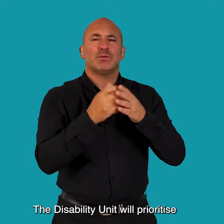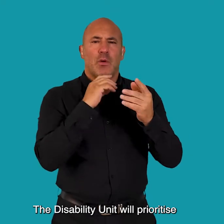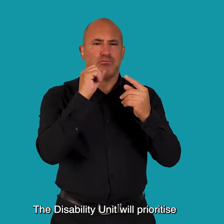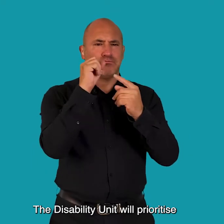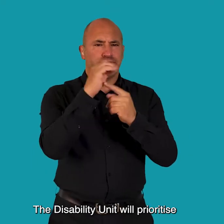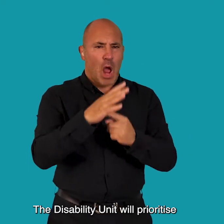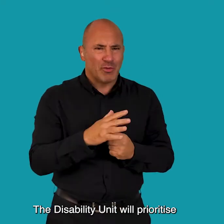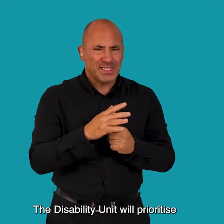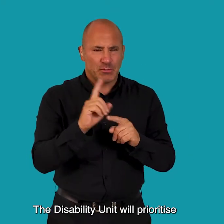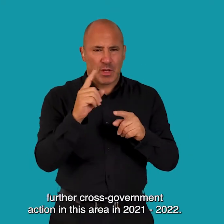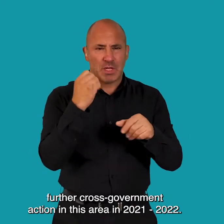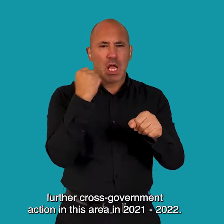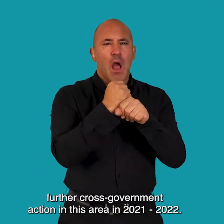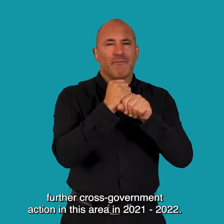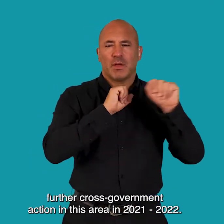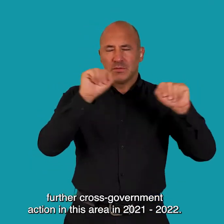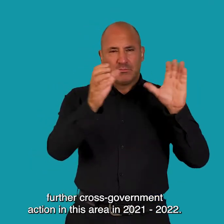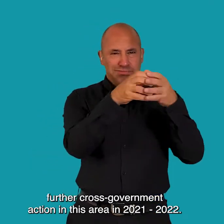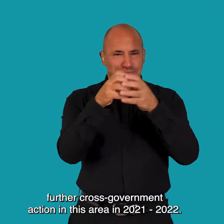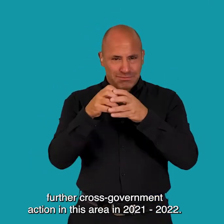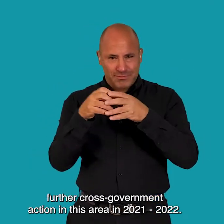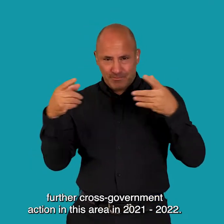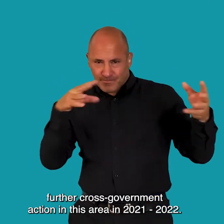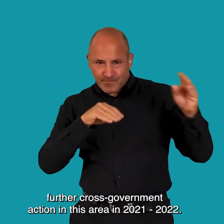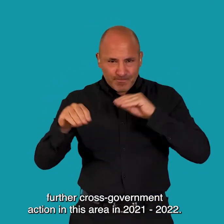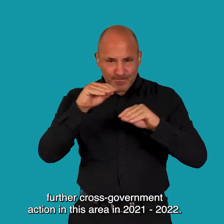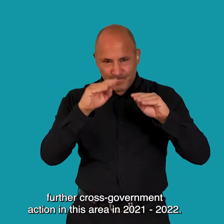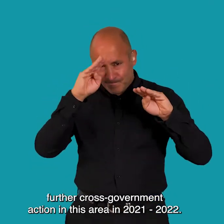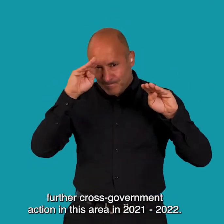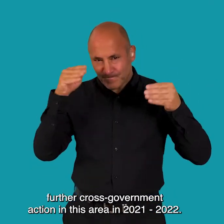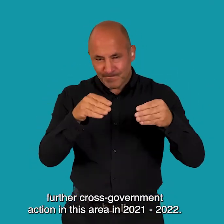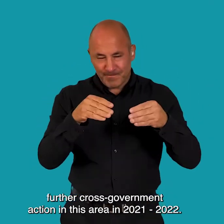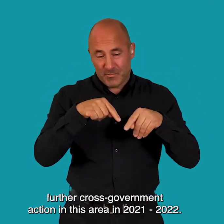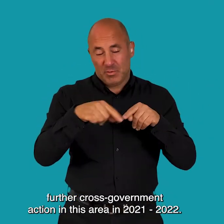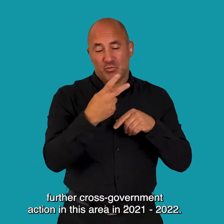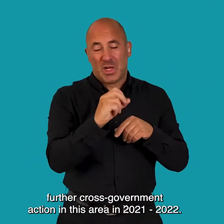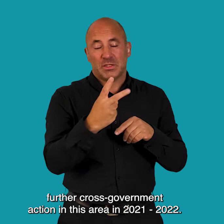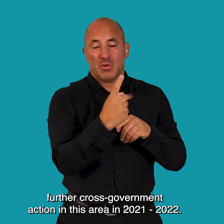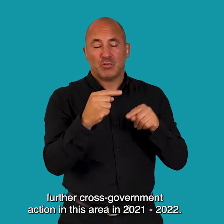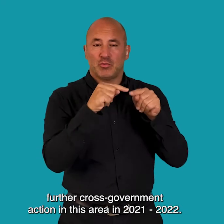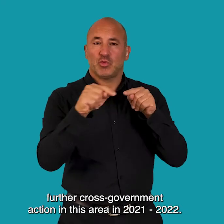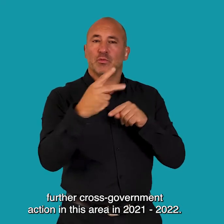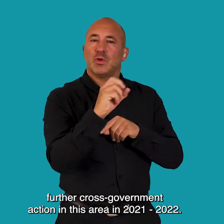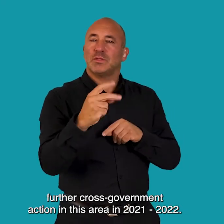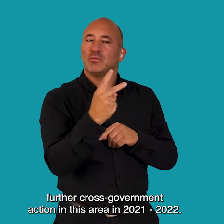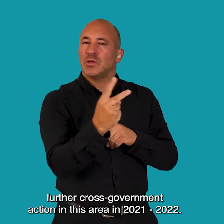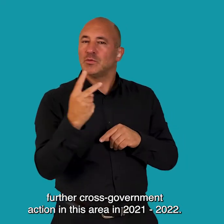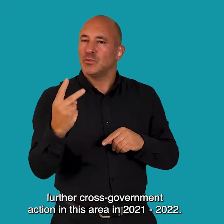will prioritise further cross-government action in this area in 2021 to